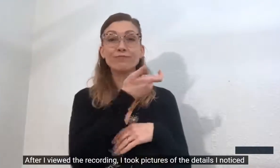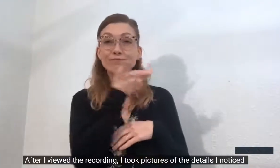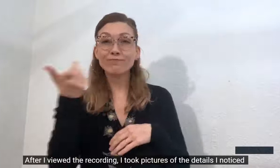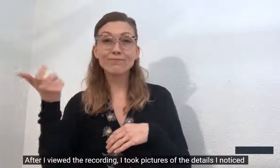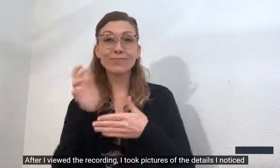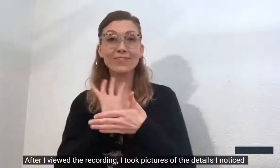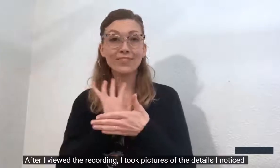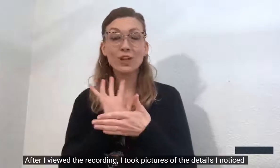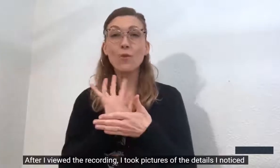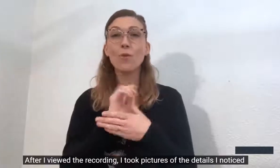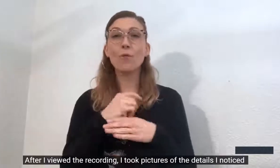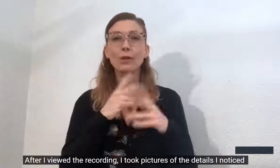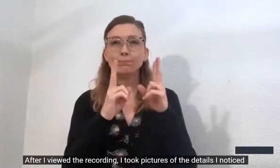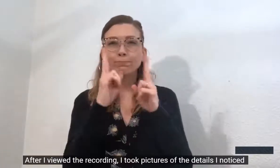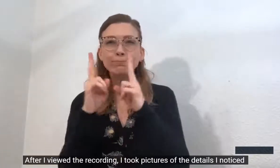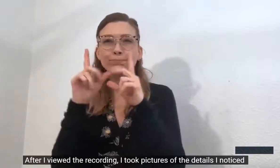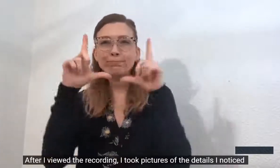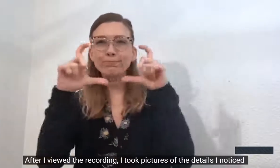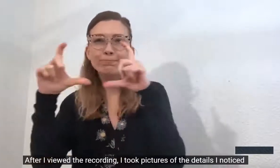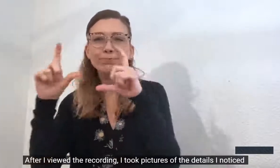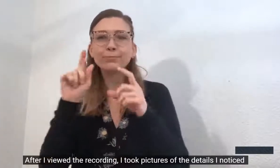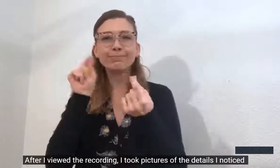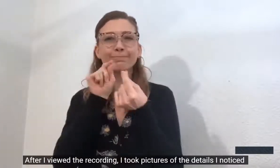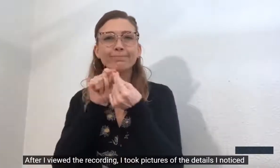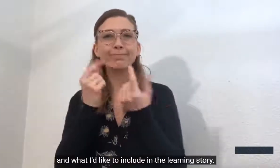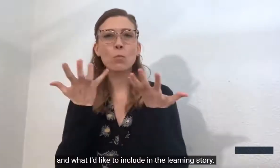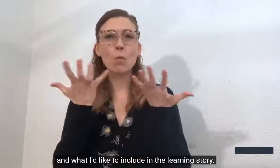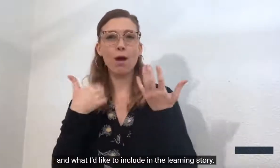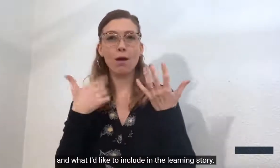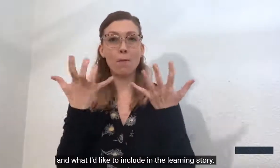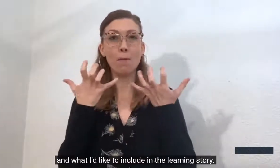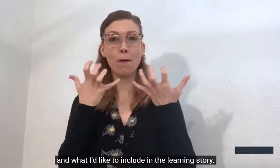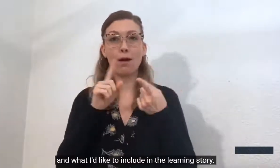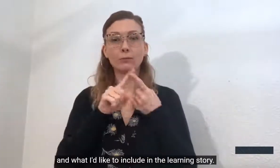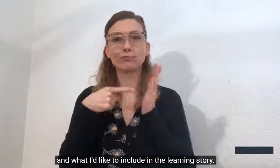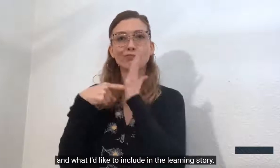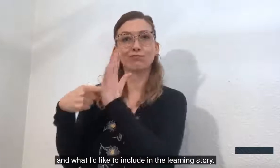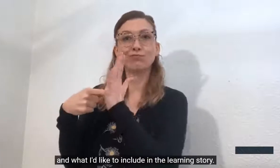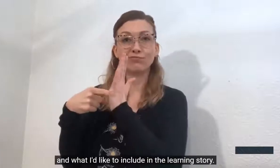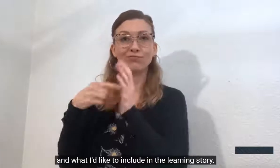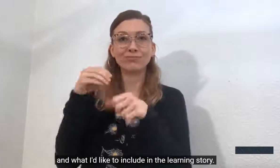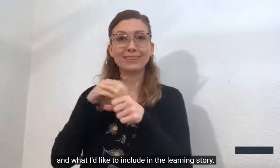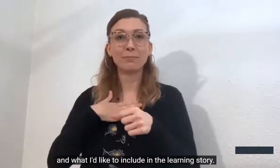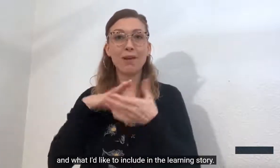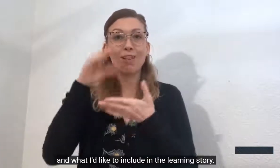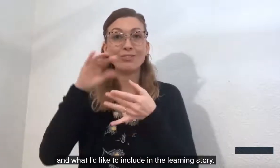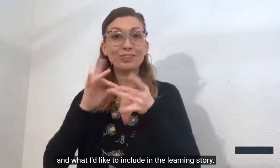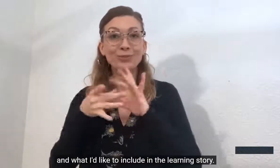After I viewed the recording, I went back and took pictures of all the details that I noticed and those that I wanted to include